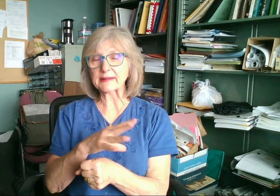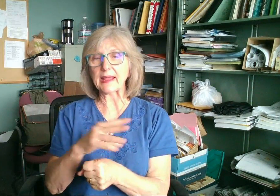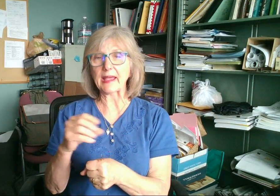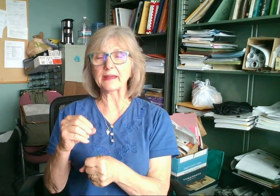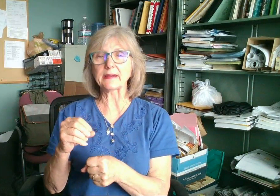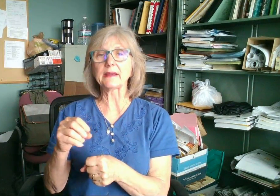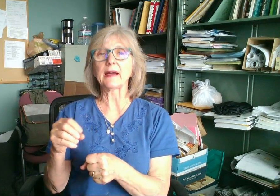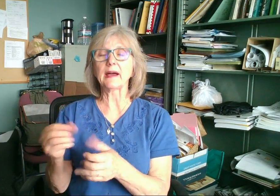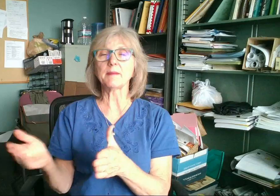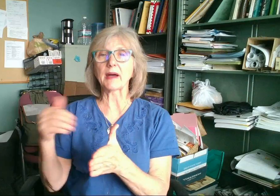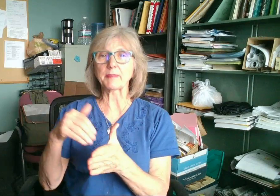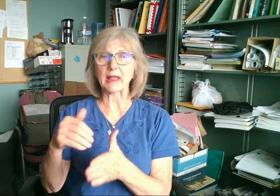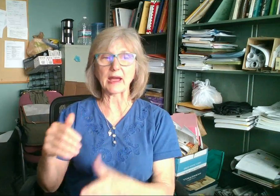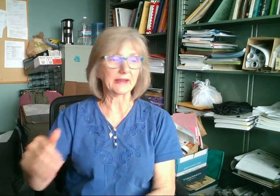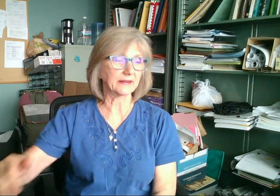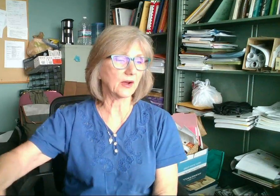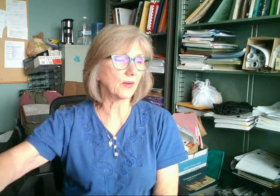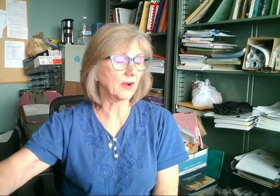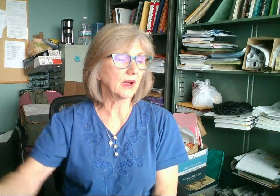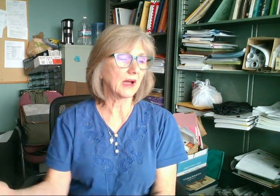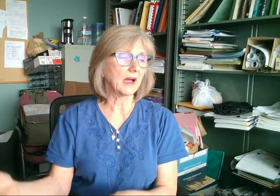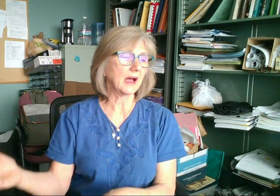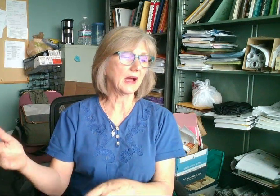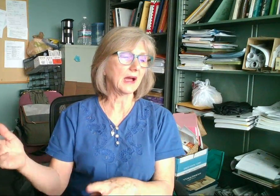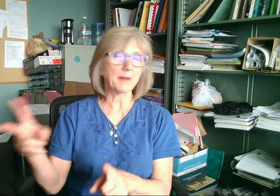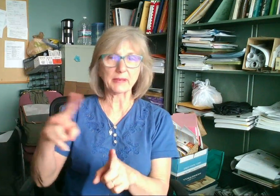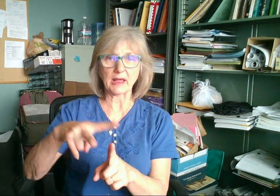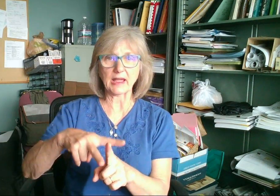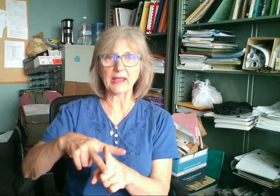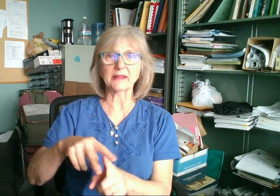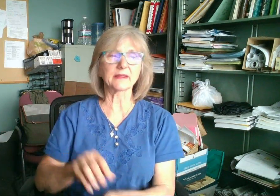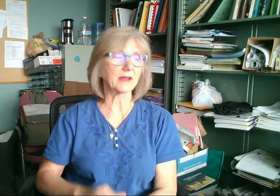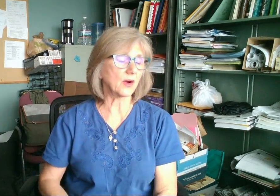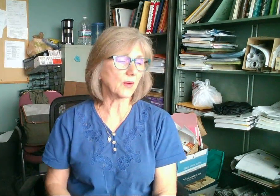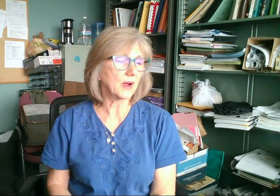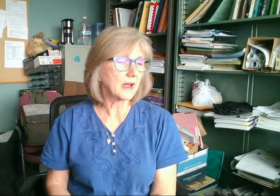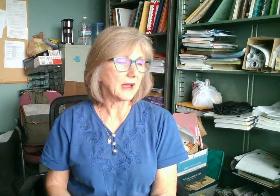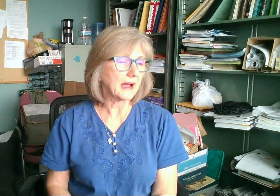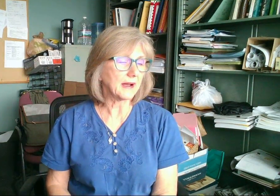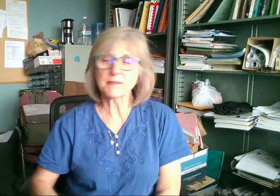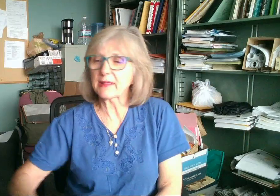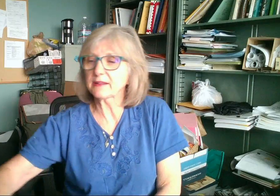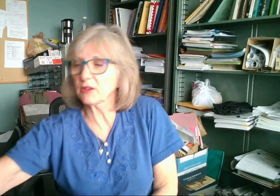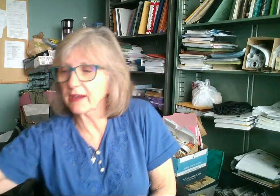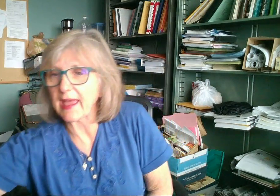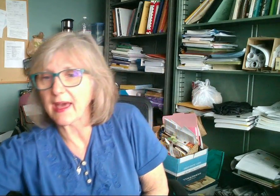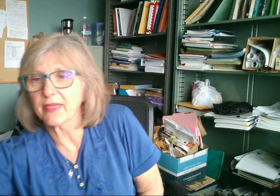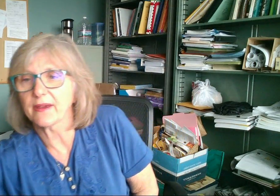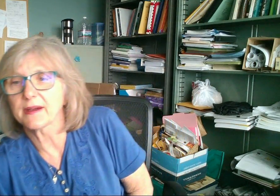summarize and apply. So apply. And so let's look at